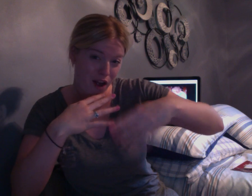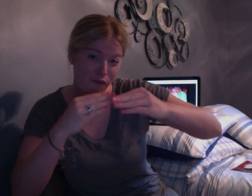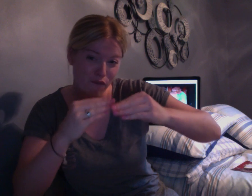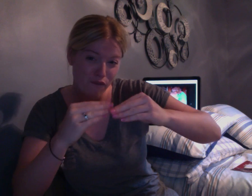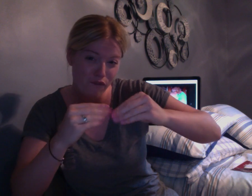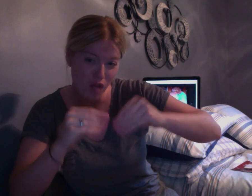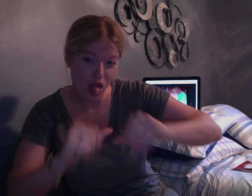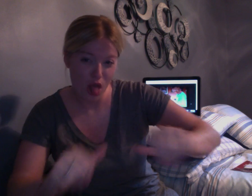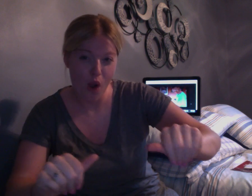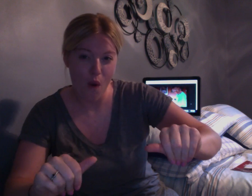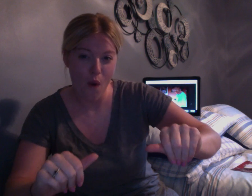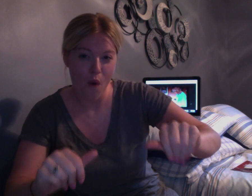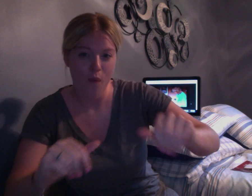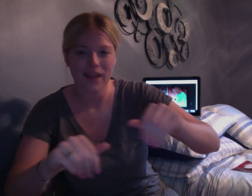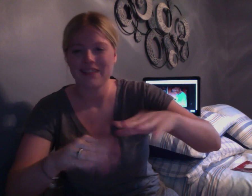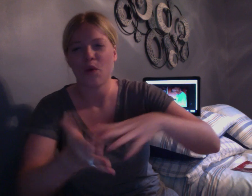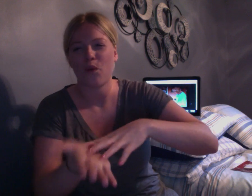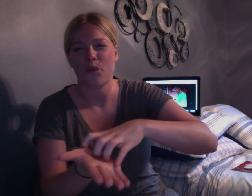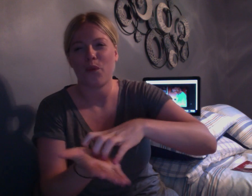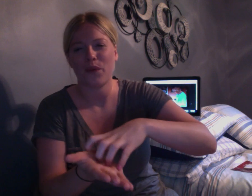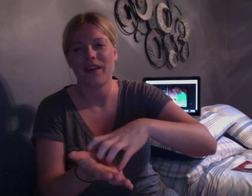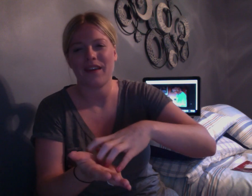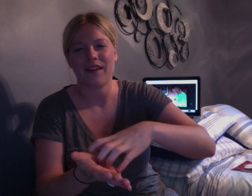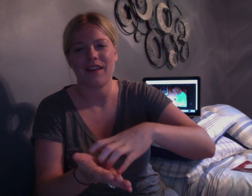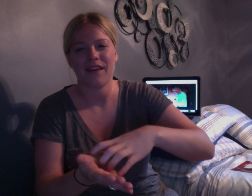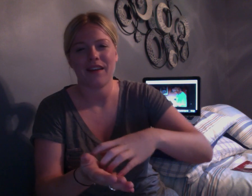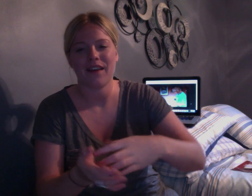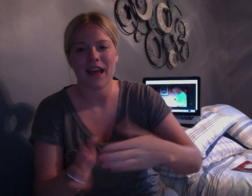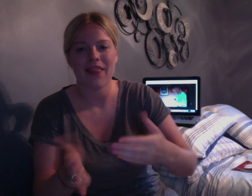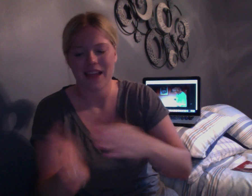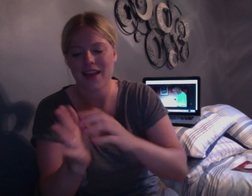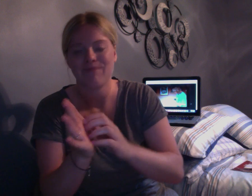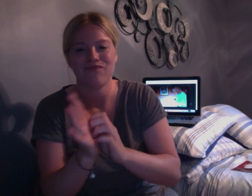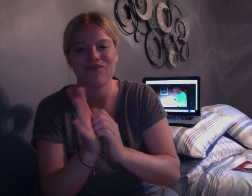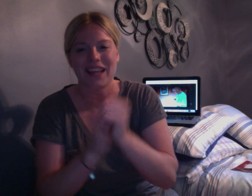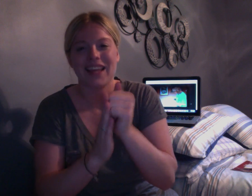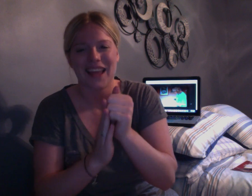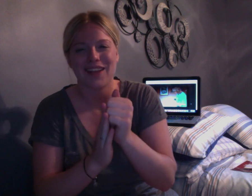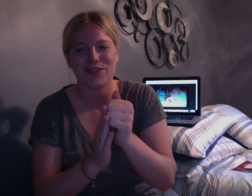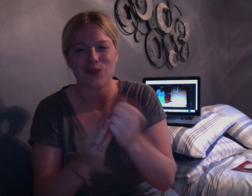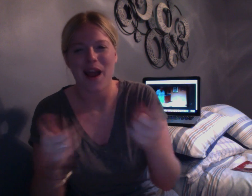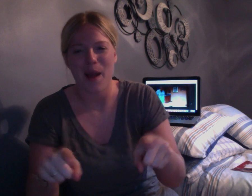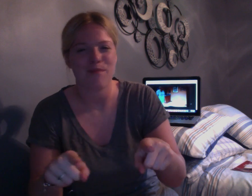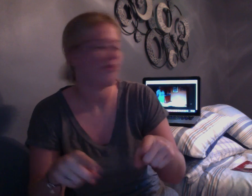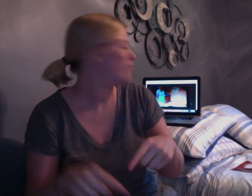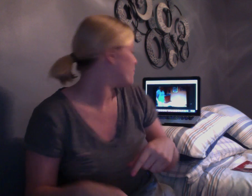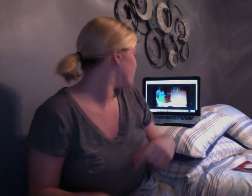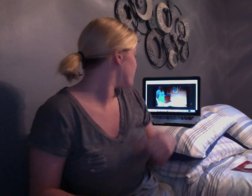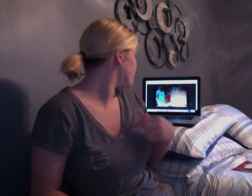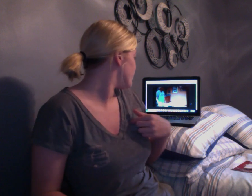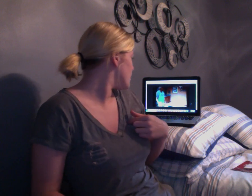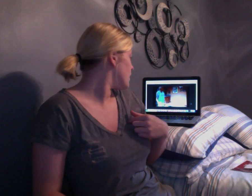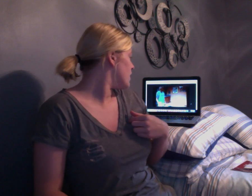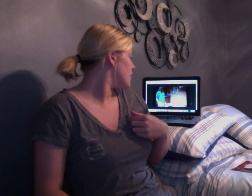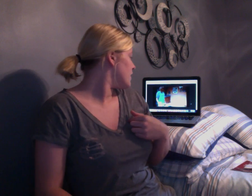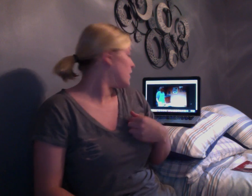Mohs micrographic surgery is the most precise method for skin cancer removal, with the highest cure rates. Mohs micrographic surgery is effective for